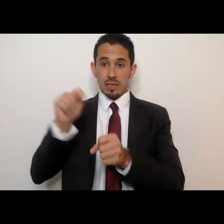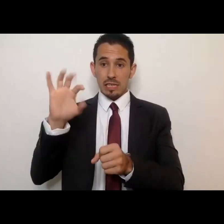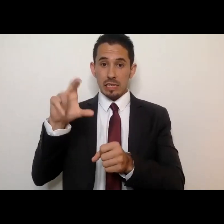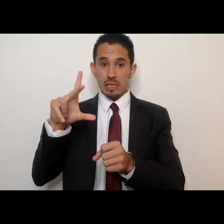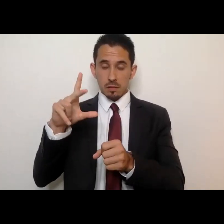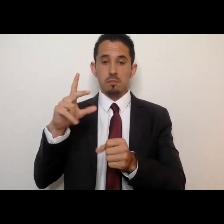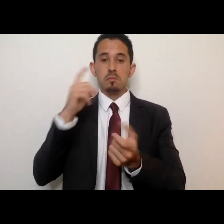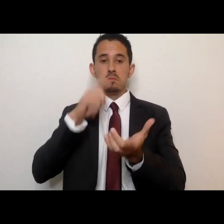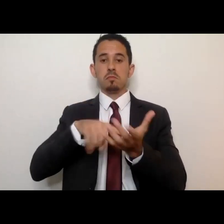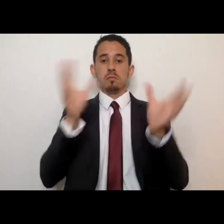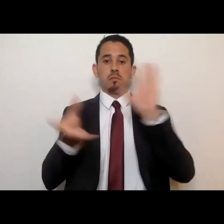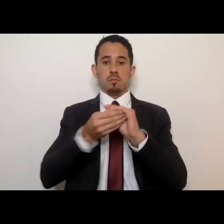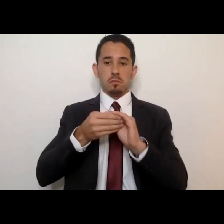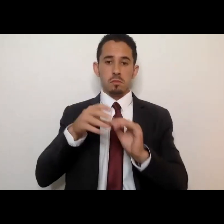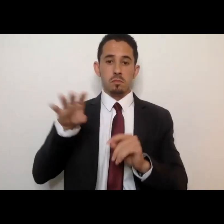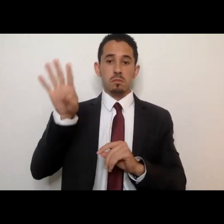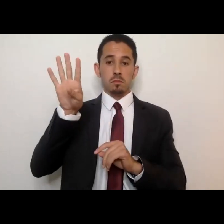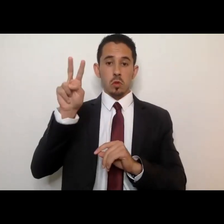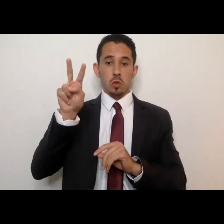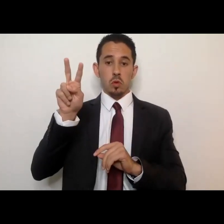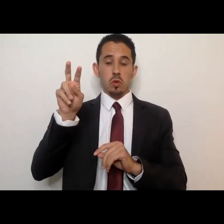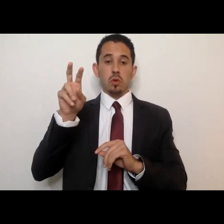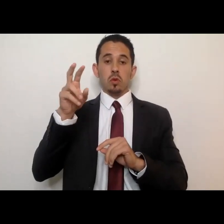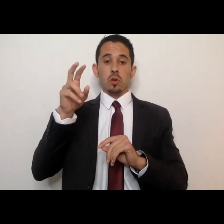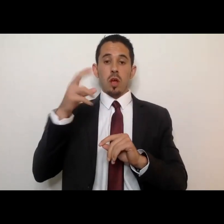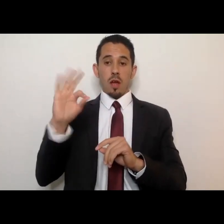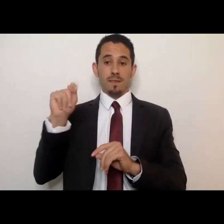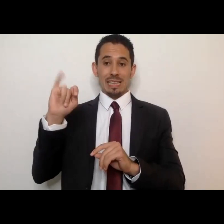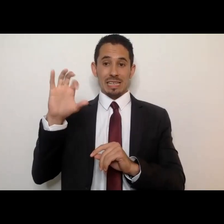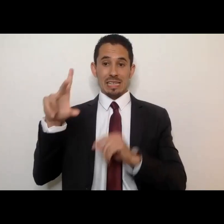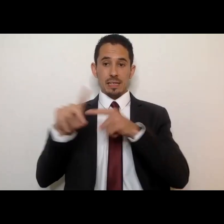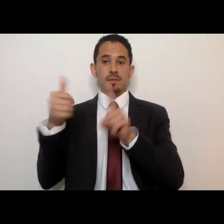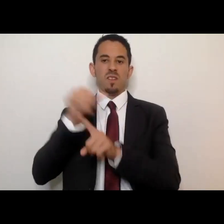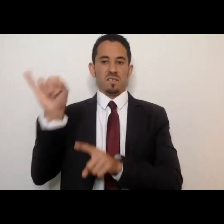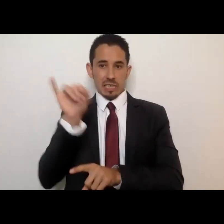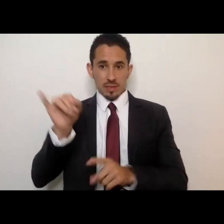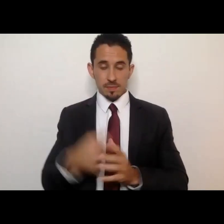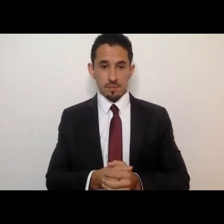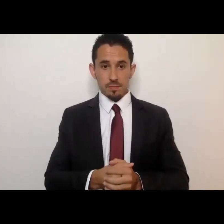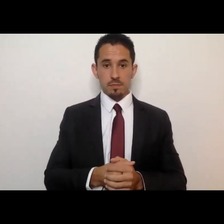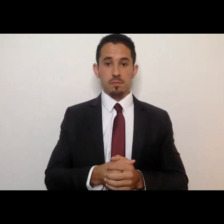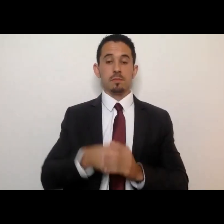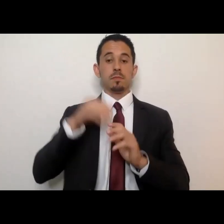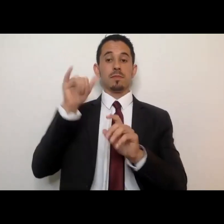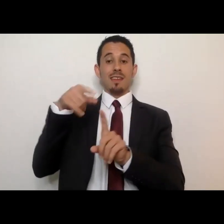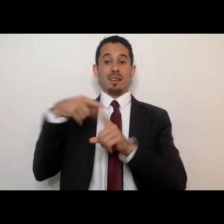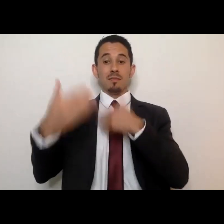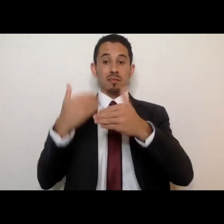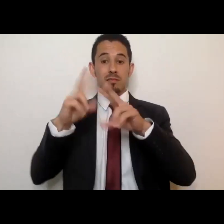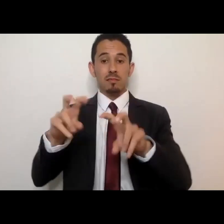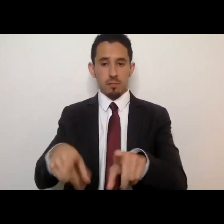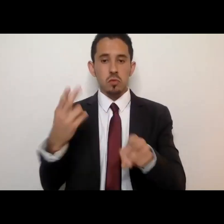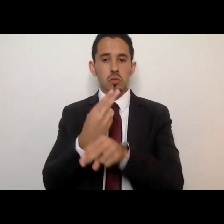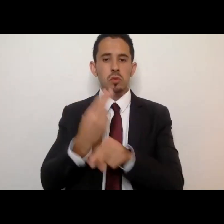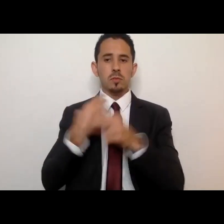So now to test if those ticks were infected with rickettsial bacteria. 42 of the ticks collected were found to be infected with